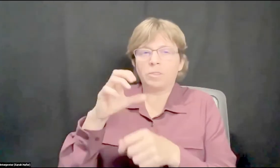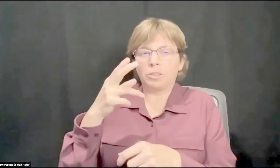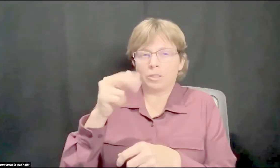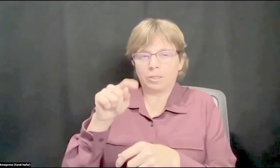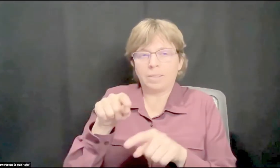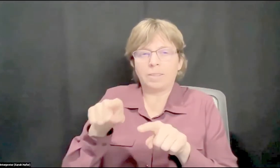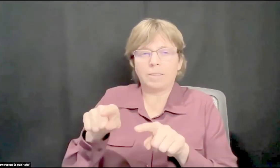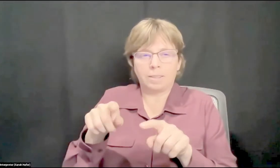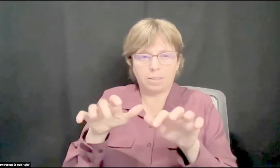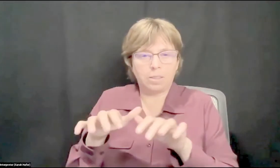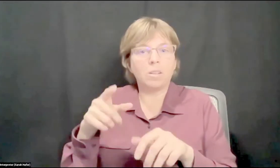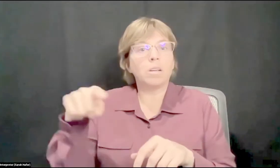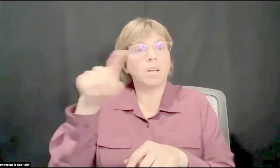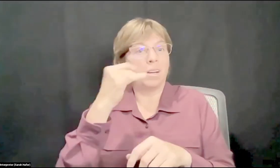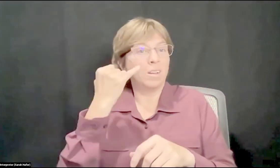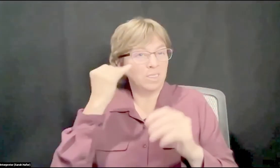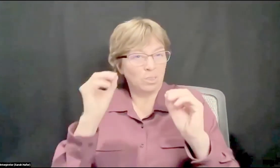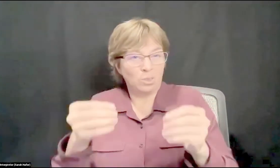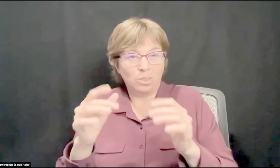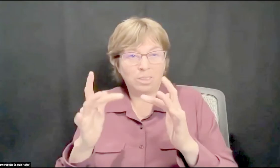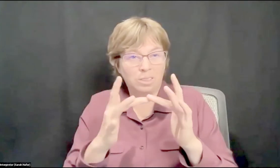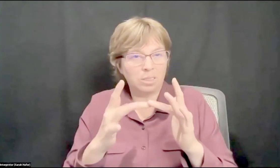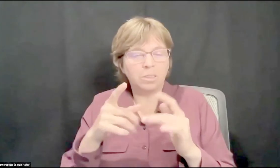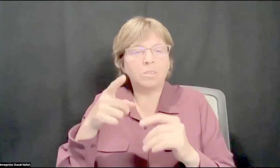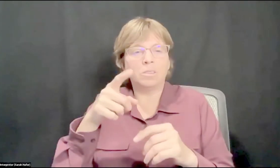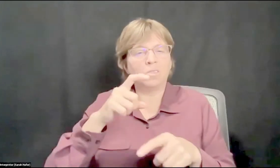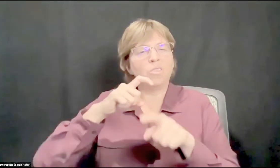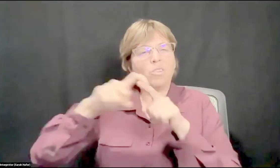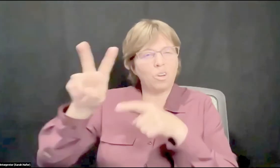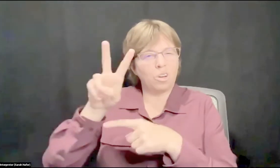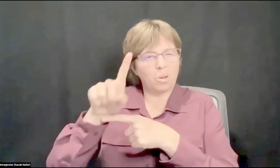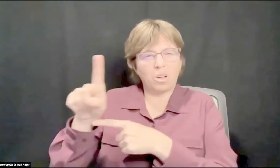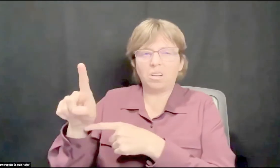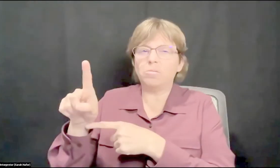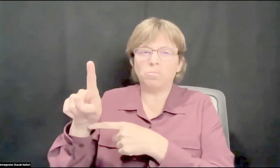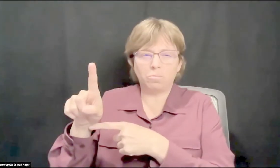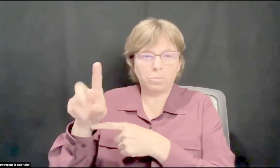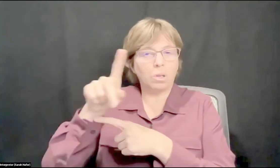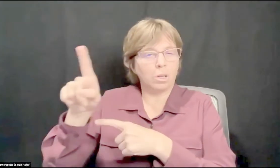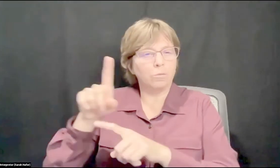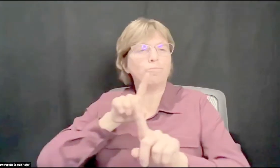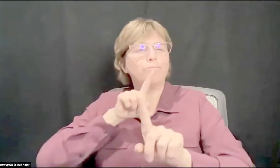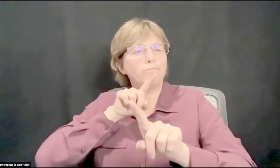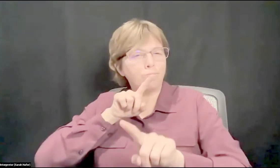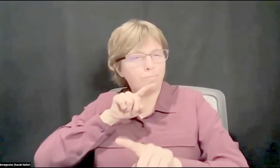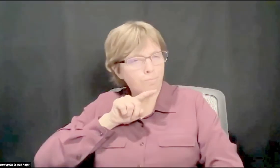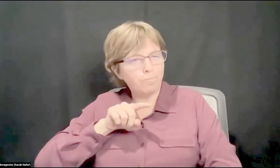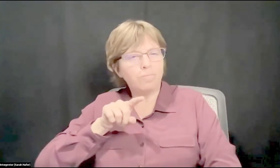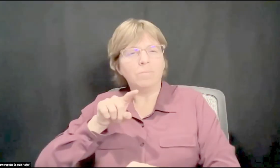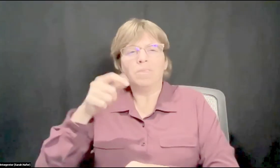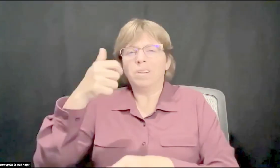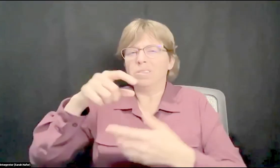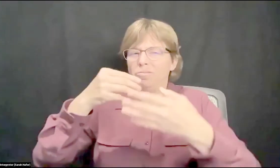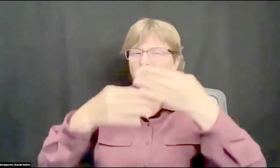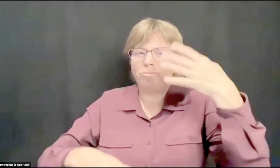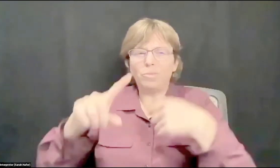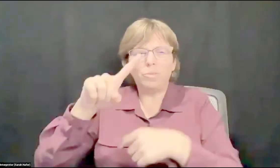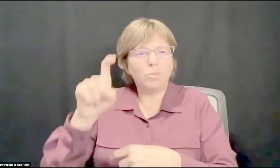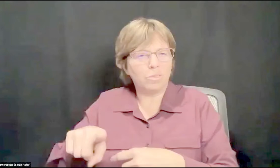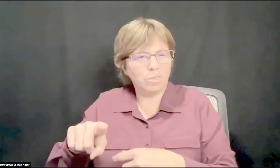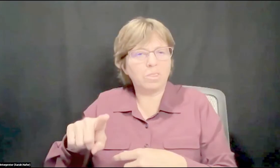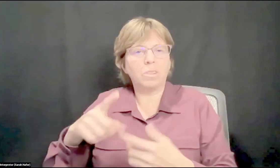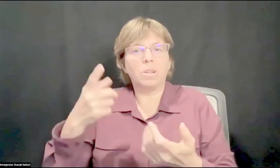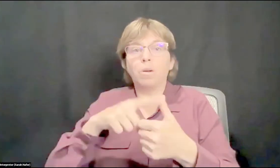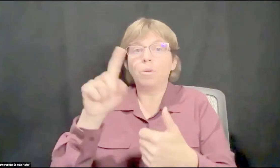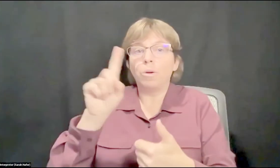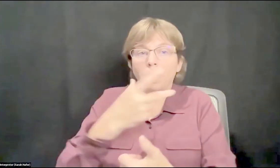get questions answered about COVID or finding vaccines, finding treatment, finding healthcare, things like that.